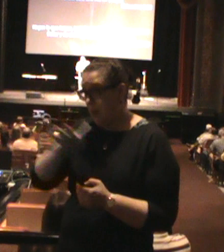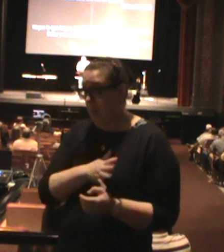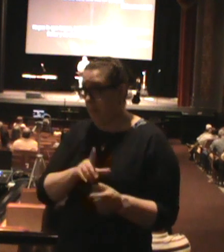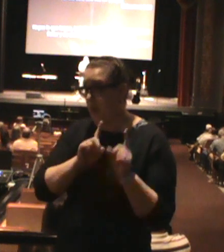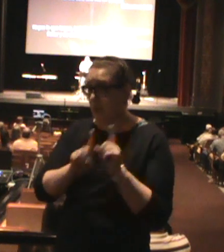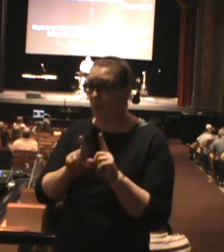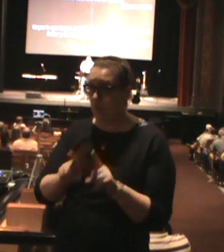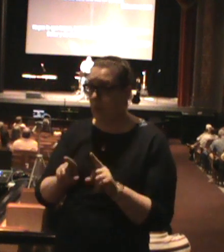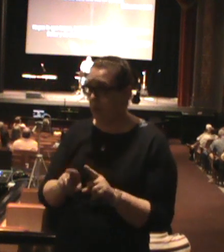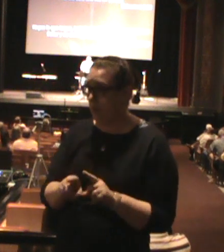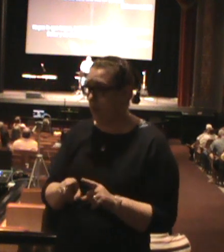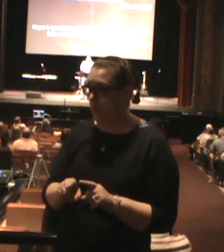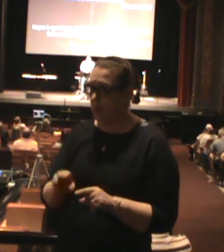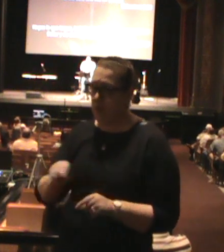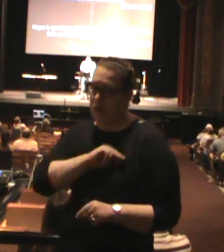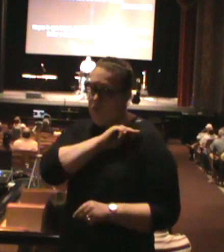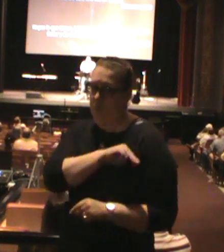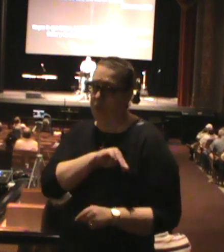missional